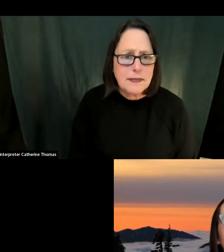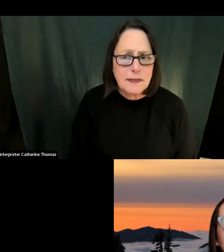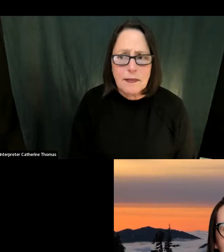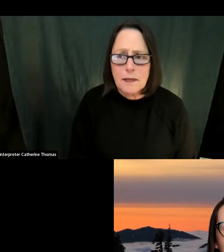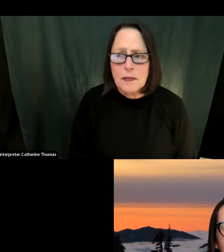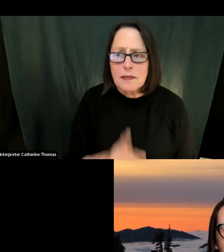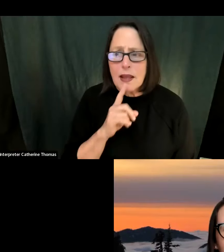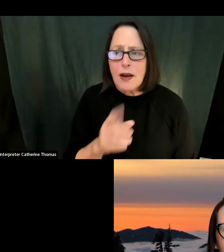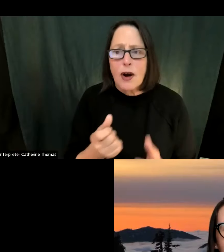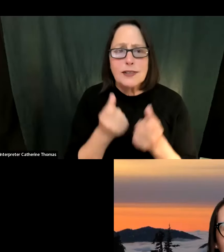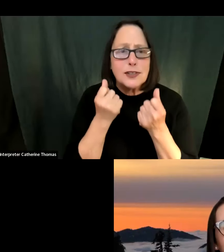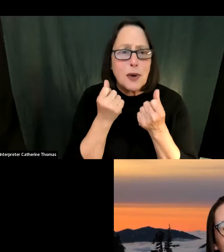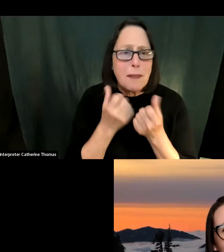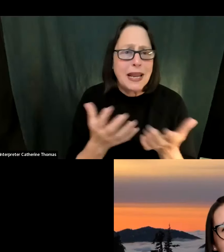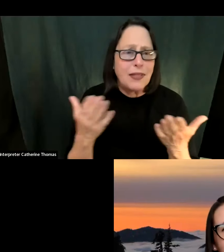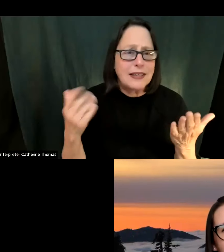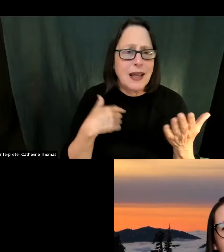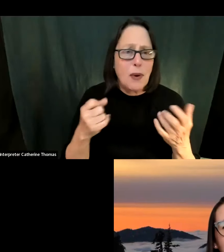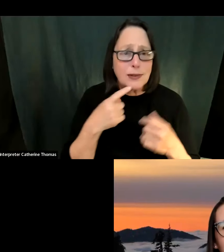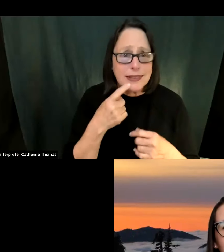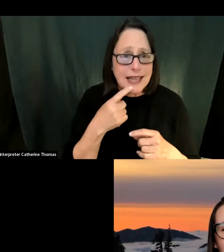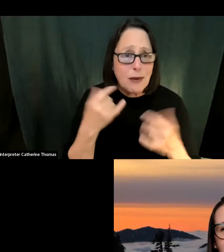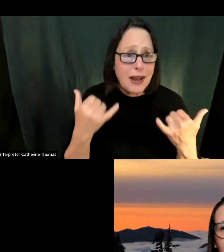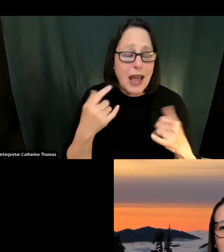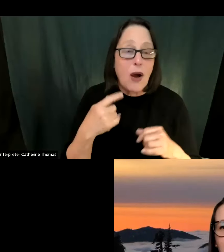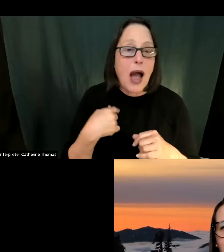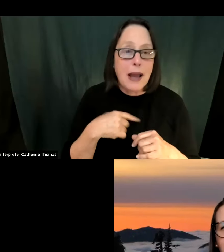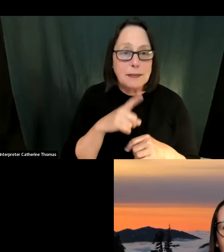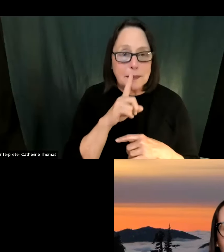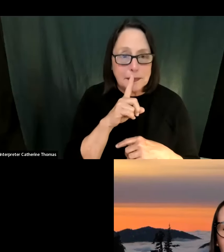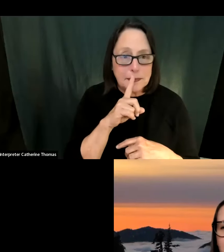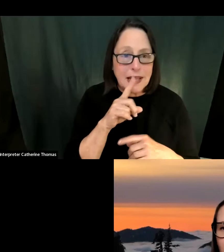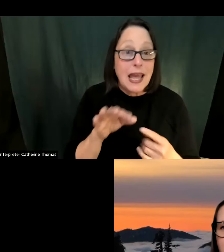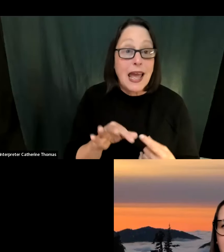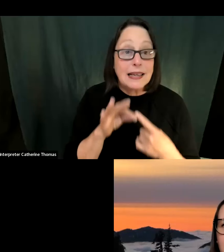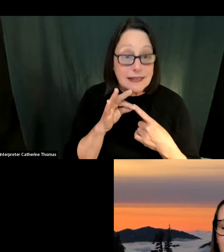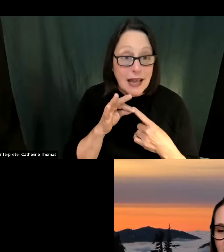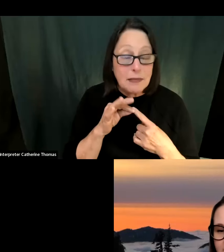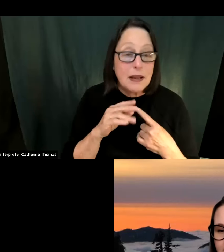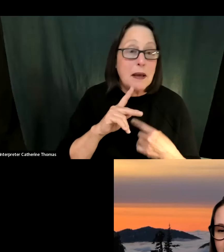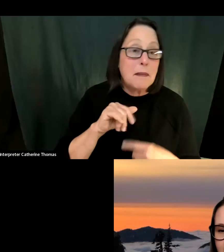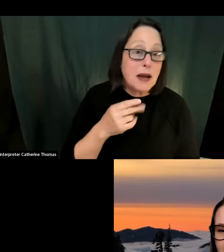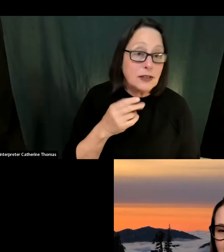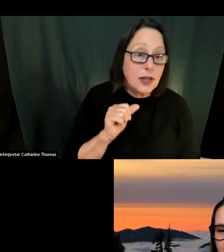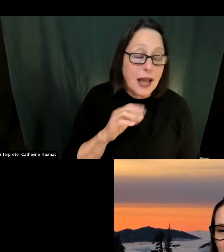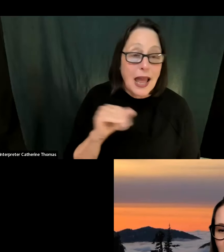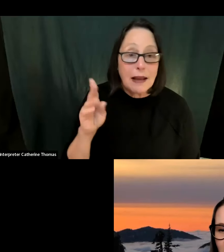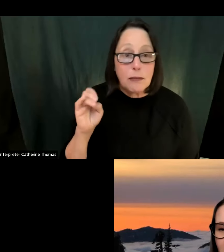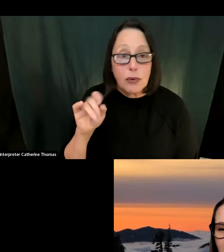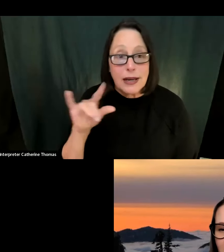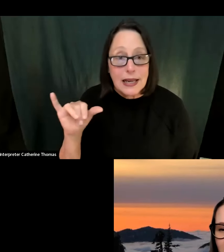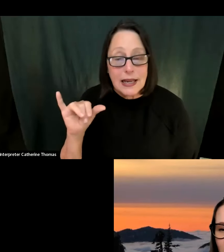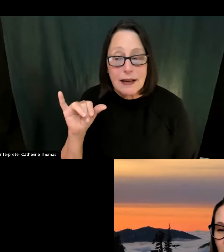there's so many things that I want to say right now that I won't say, except Bipasha, Brittany,